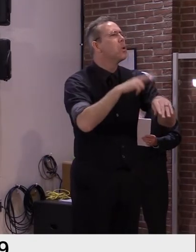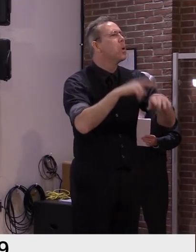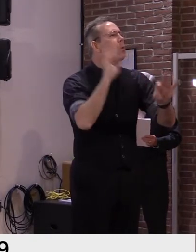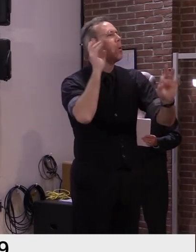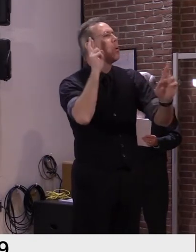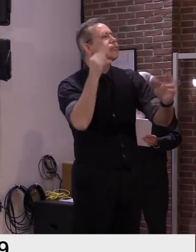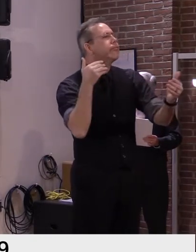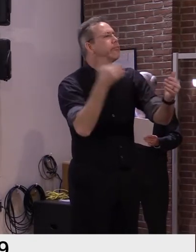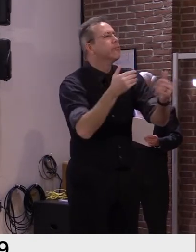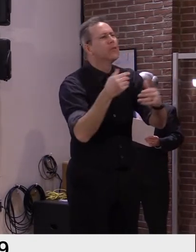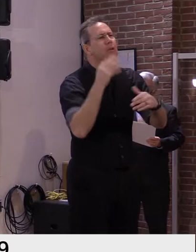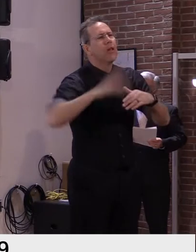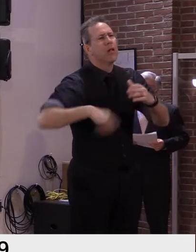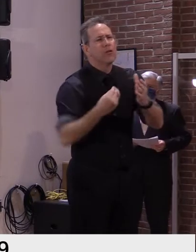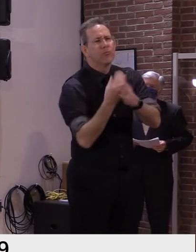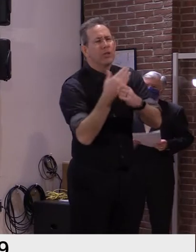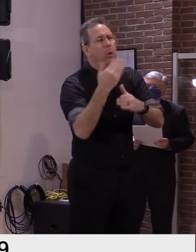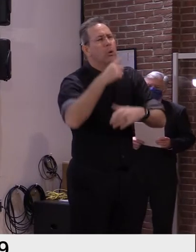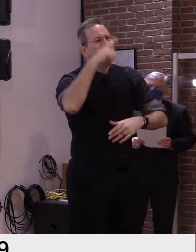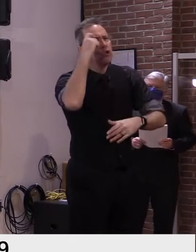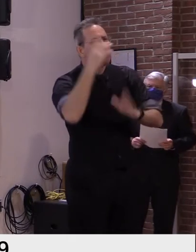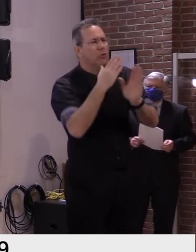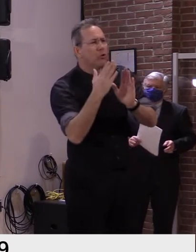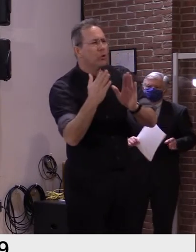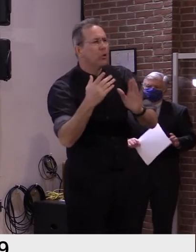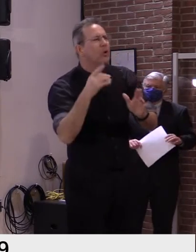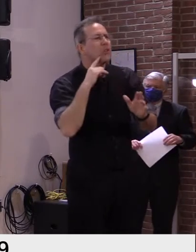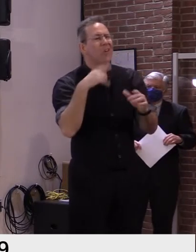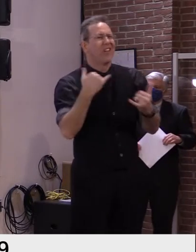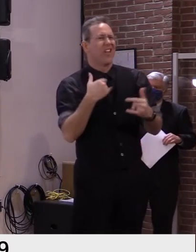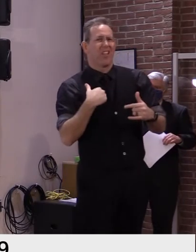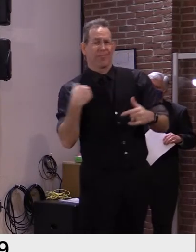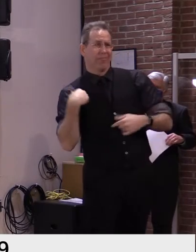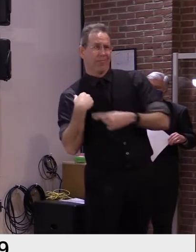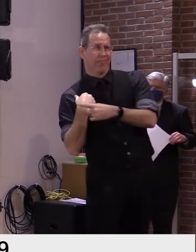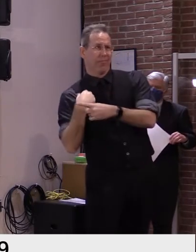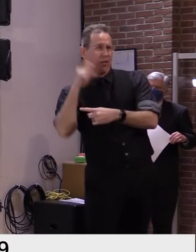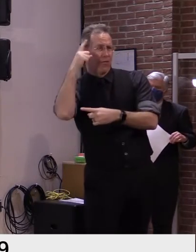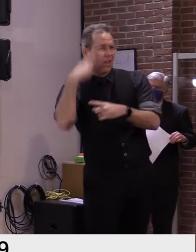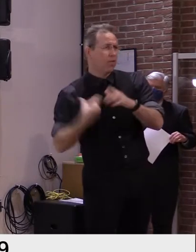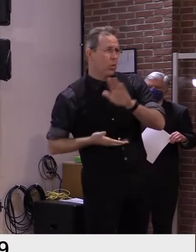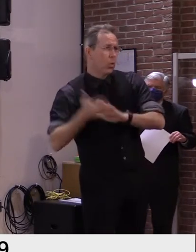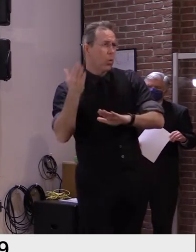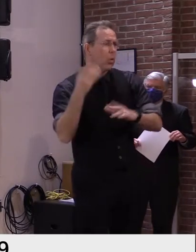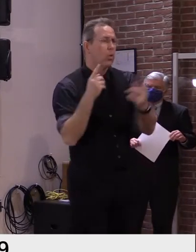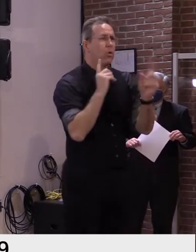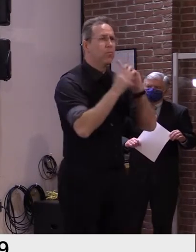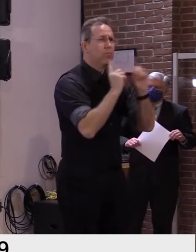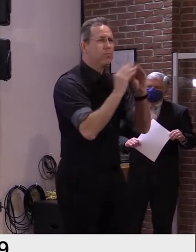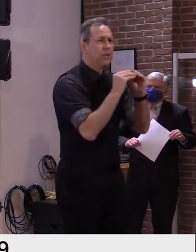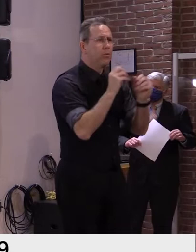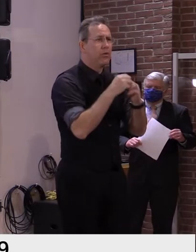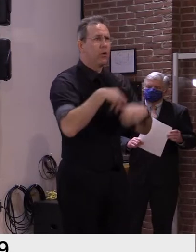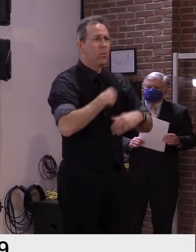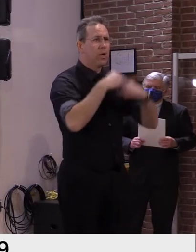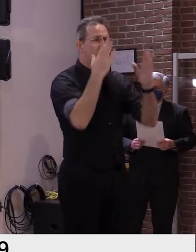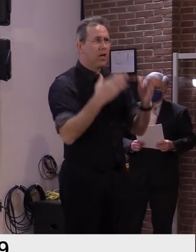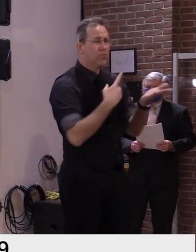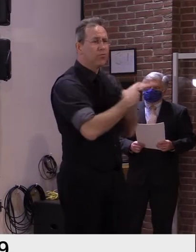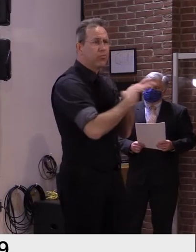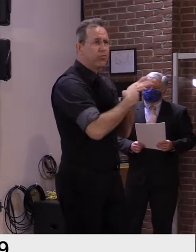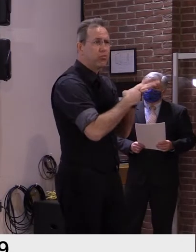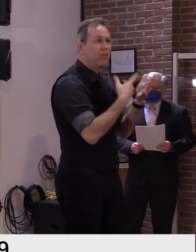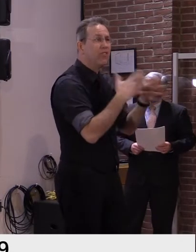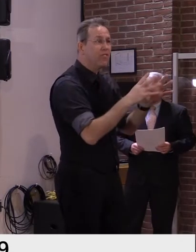to join our weekly meeting with the White House, but I'll be back following Secretary Smith, Dr. Levine, and our modeling presentation